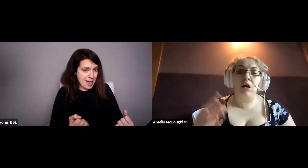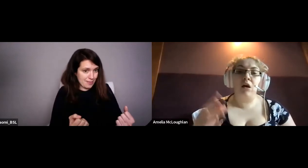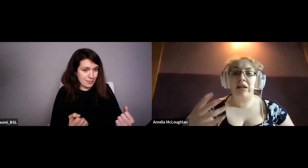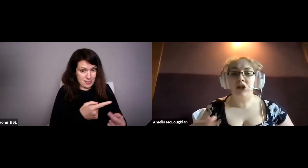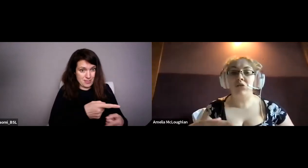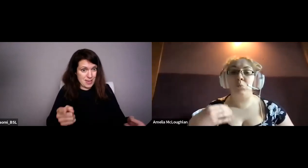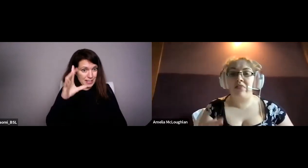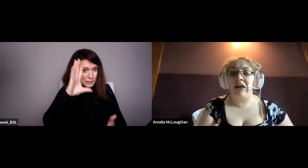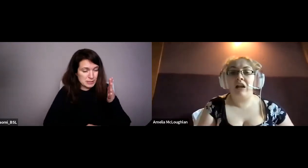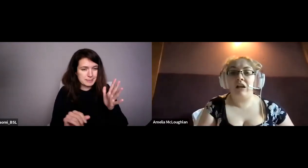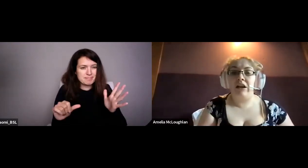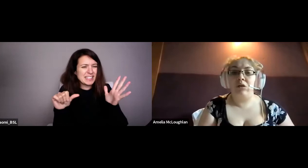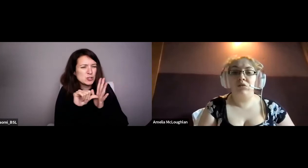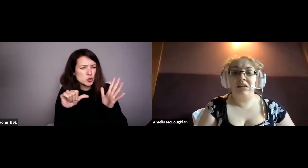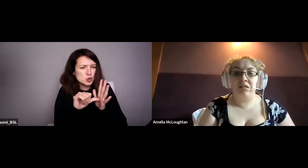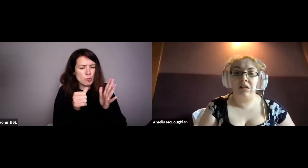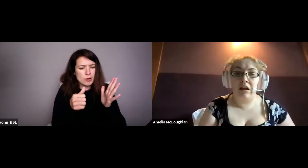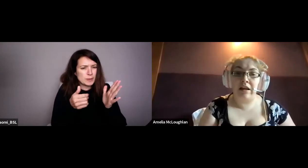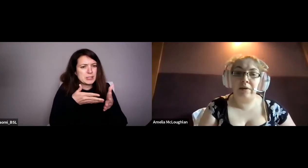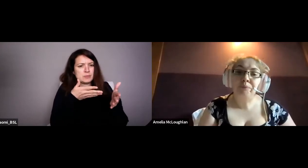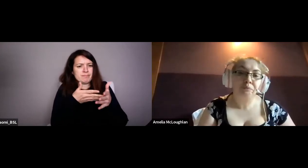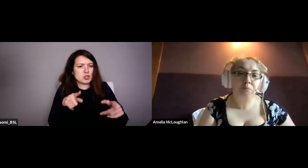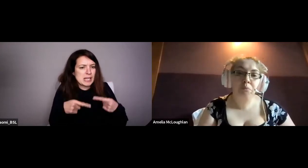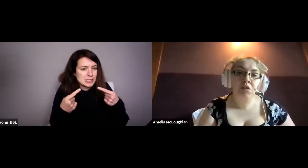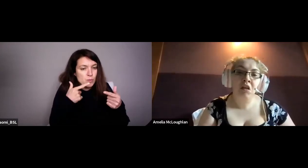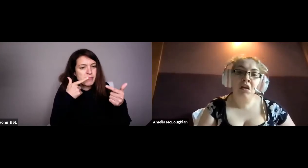some kind of issues with that learning or distance learning.